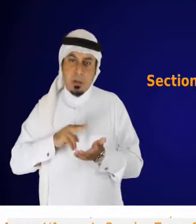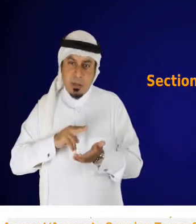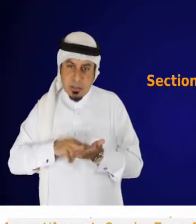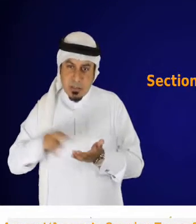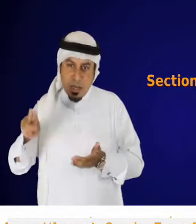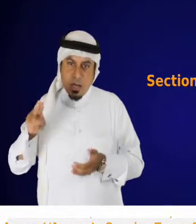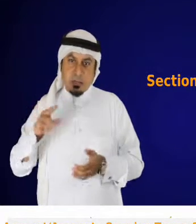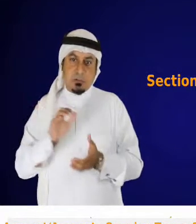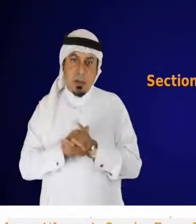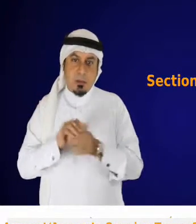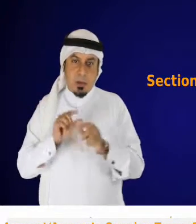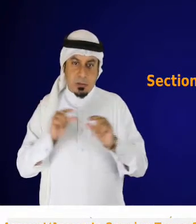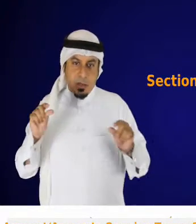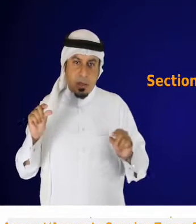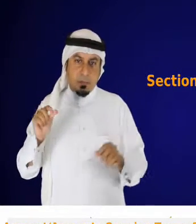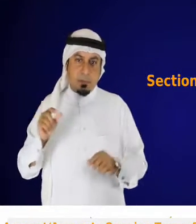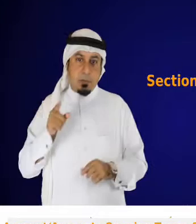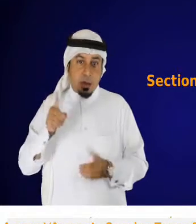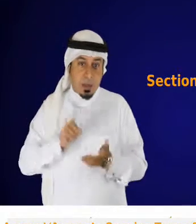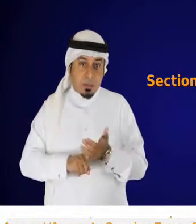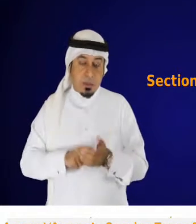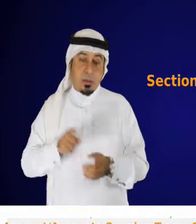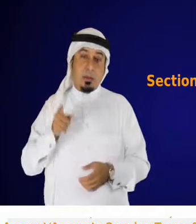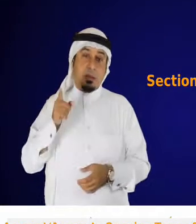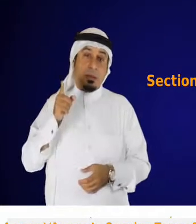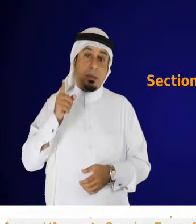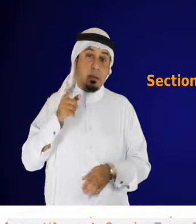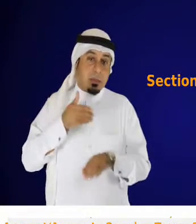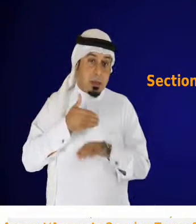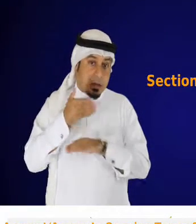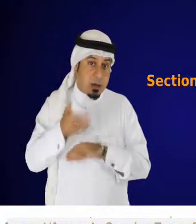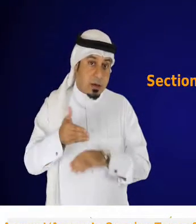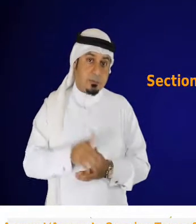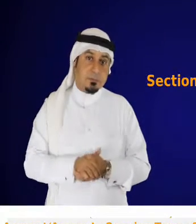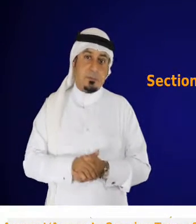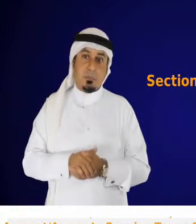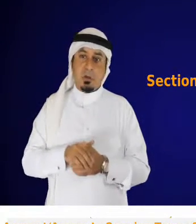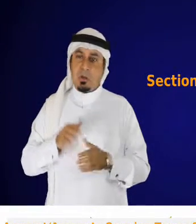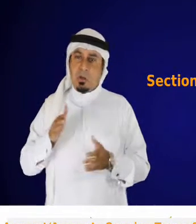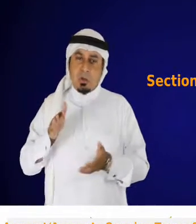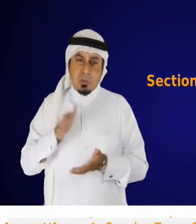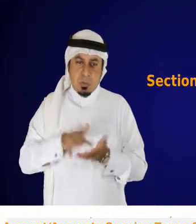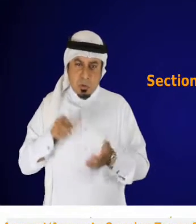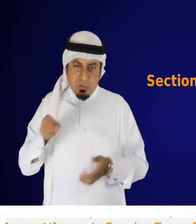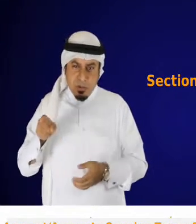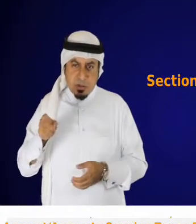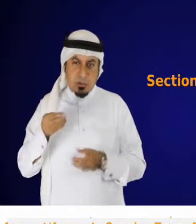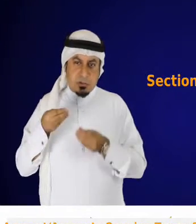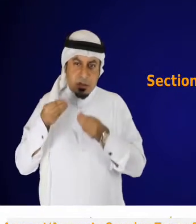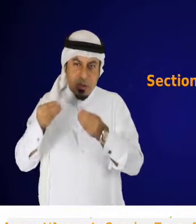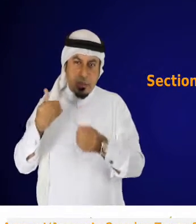these fees are not refundable when the concerned account is closed according to regular banking process.